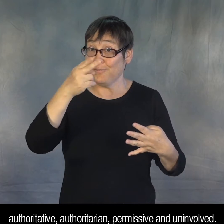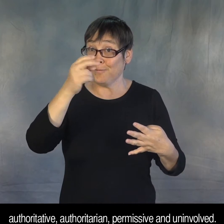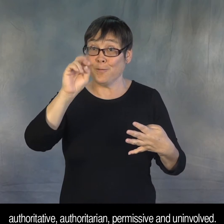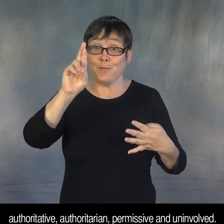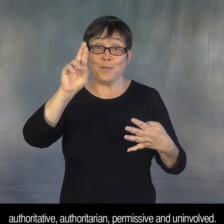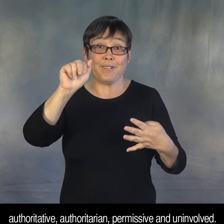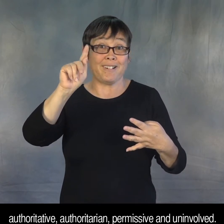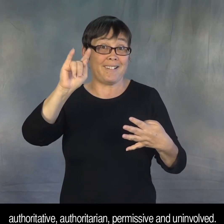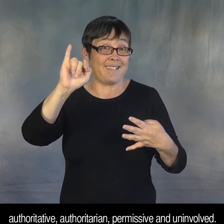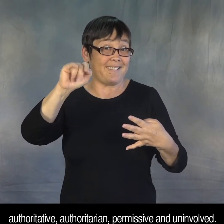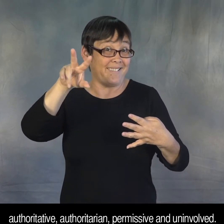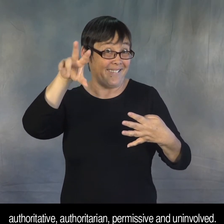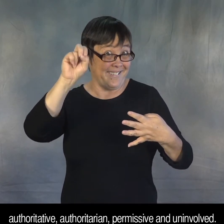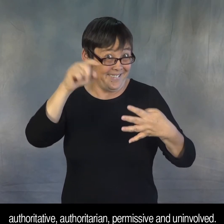authoritative,